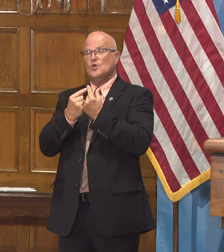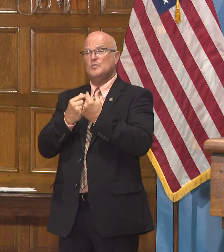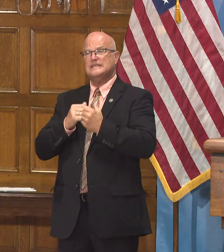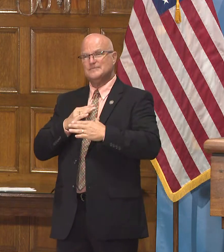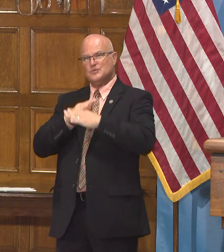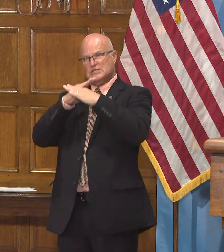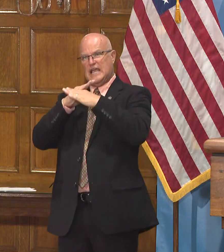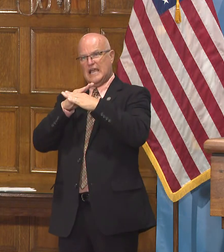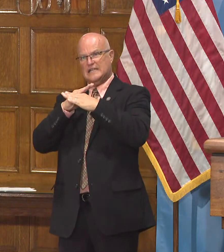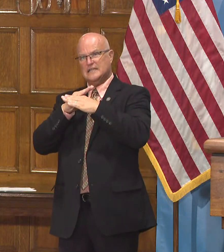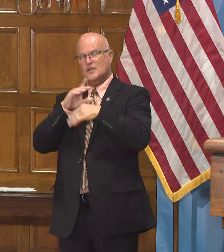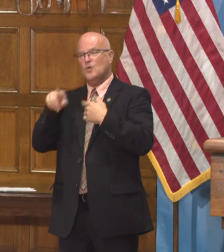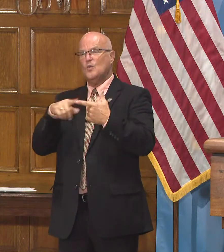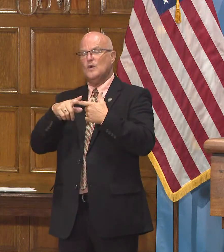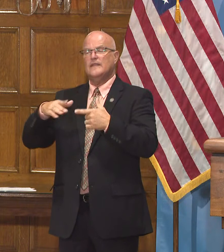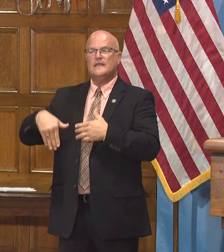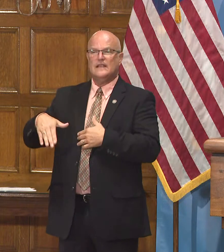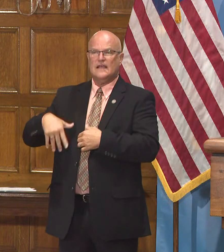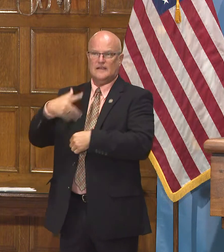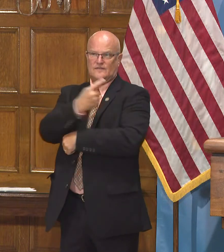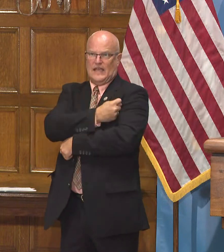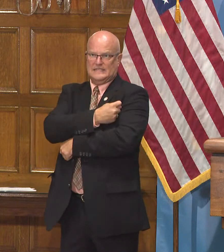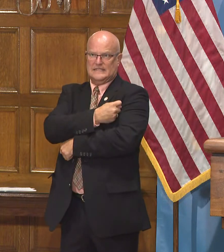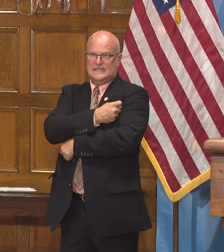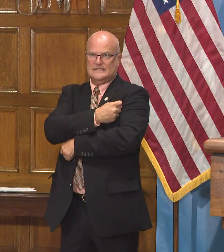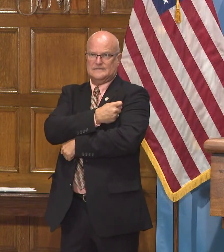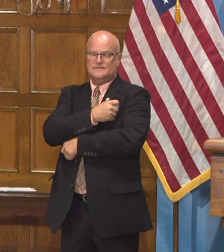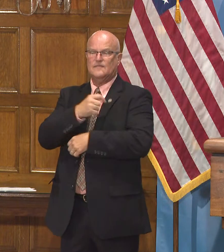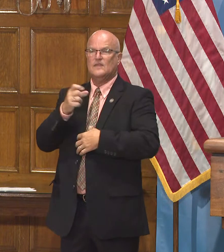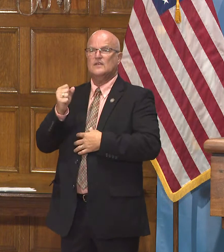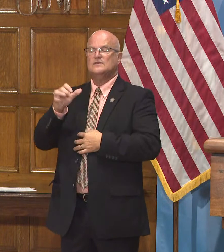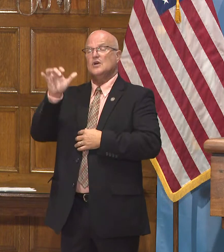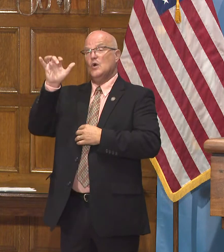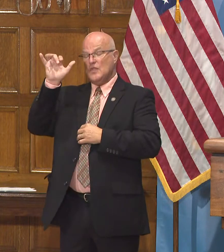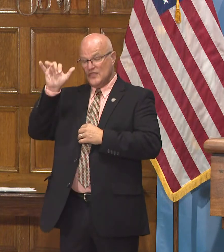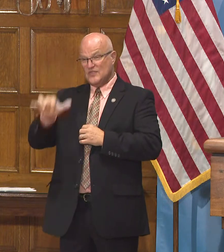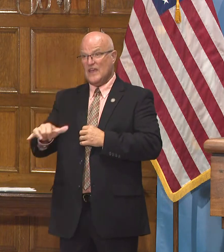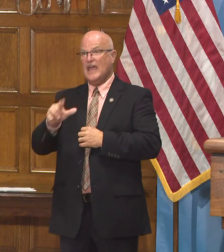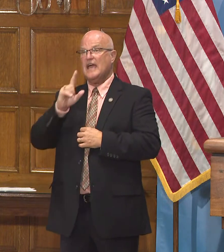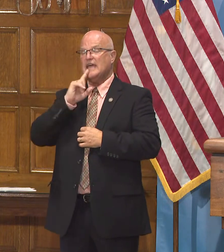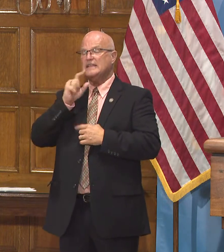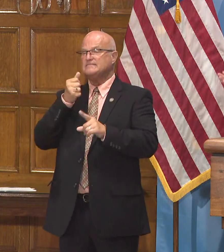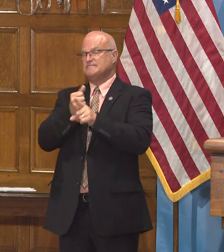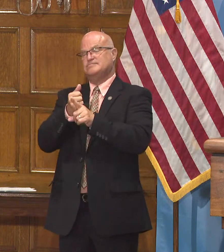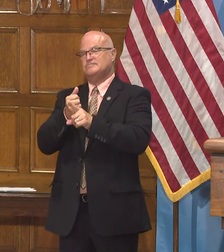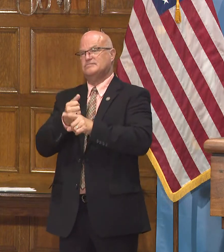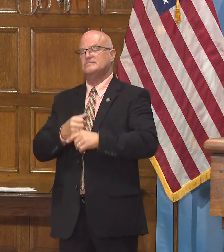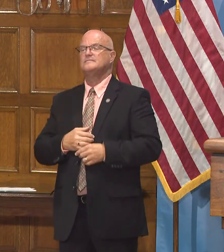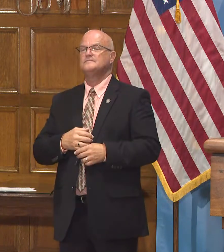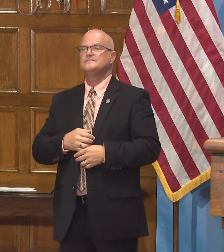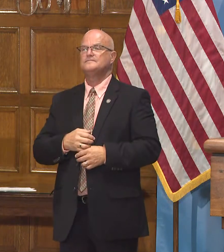is protected when they're not eligible for the vaccine. And that to me is a striking point.